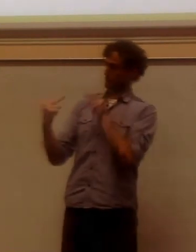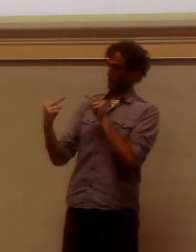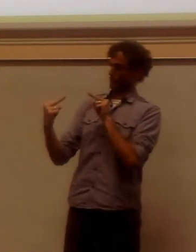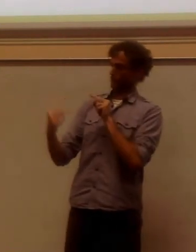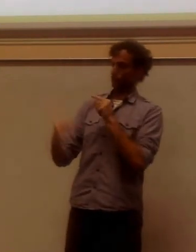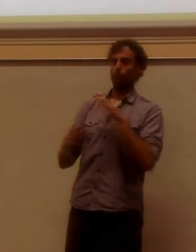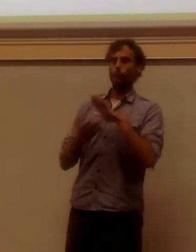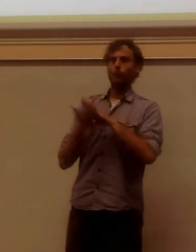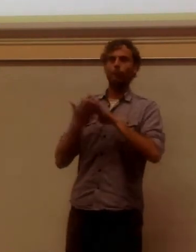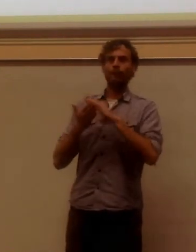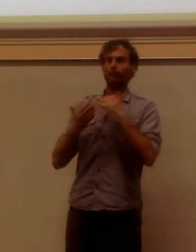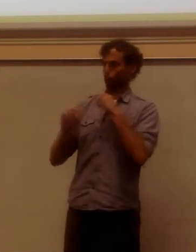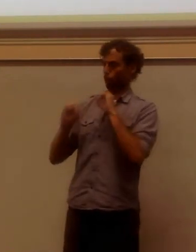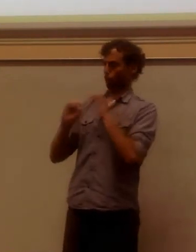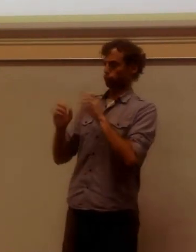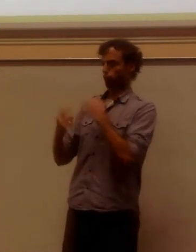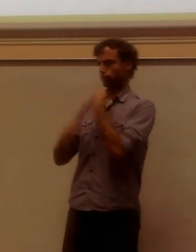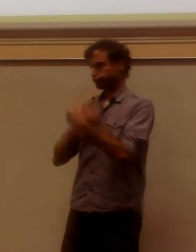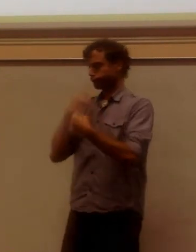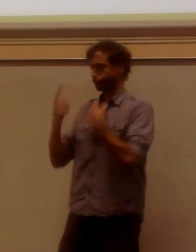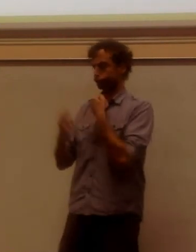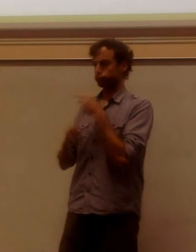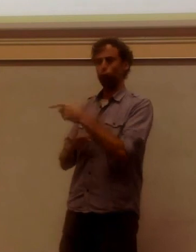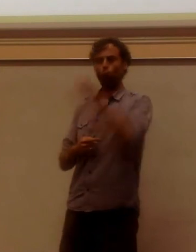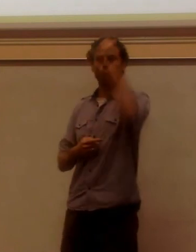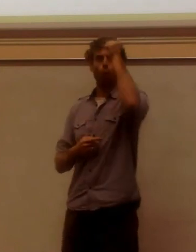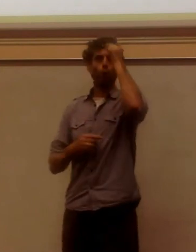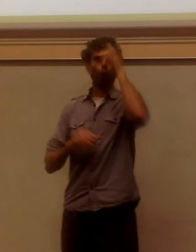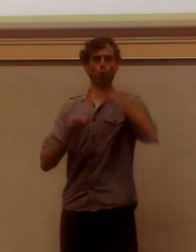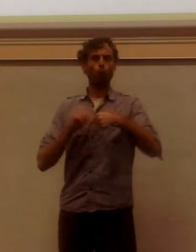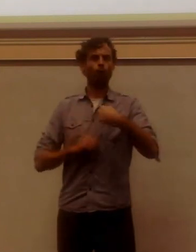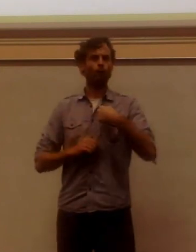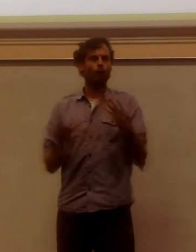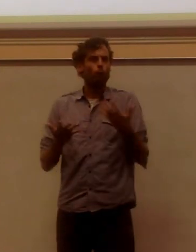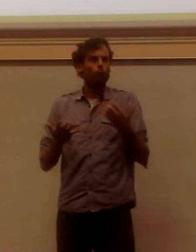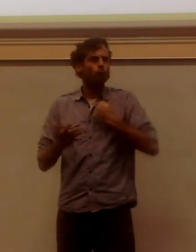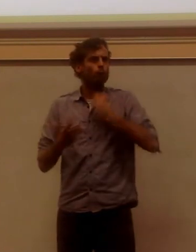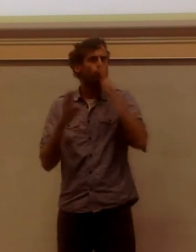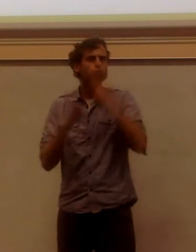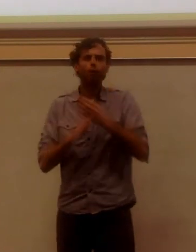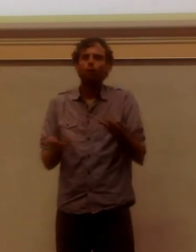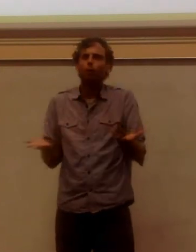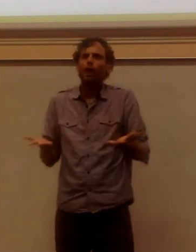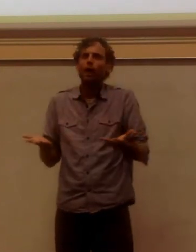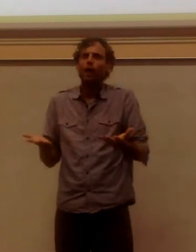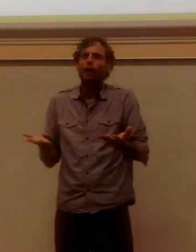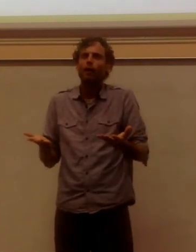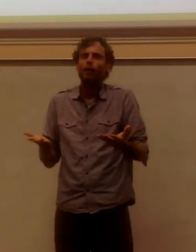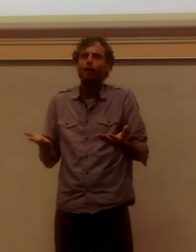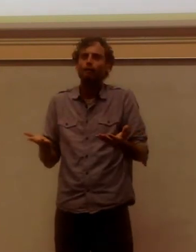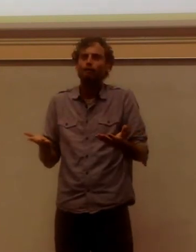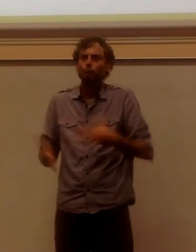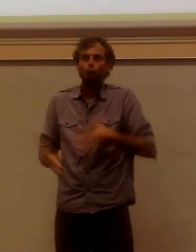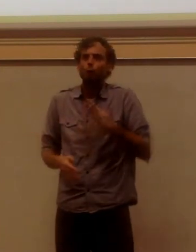And what they told us was that when they're participating in a video interpreting service, they felt it wasn't as